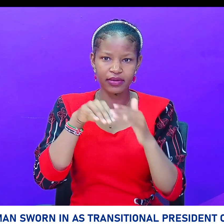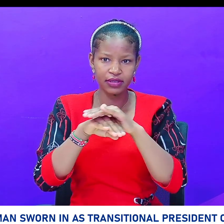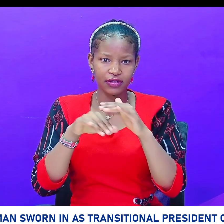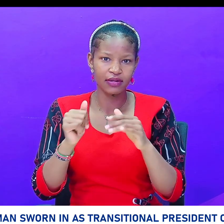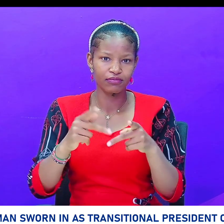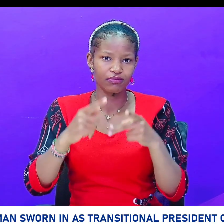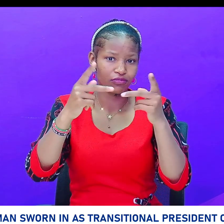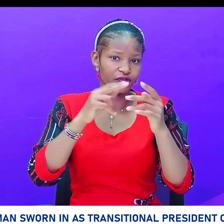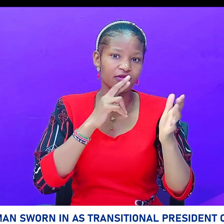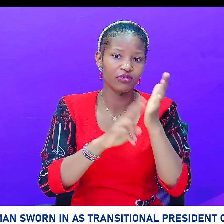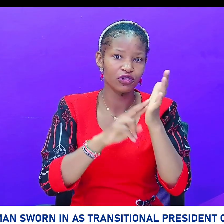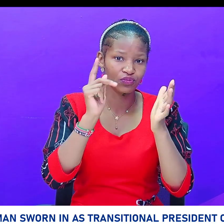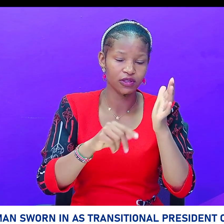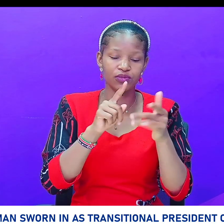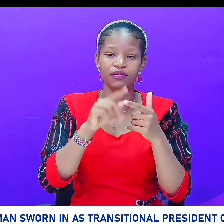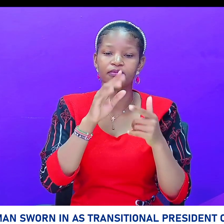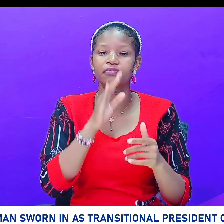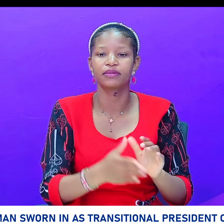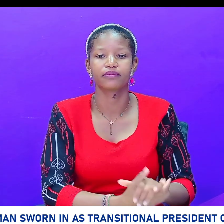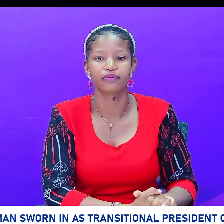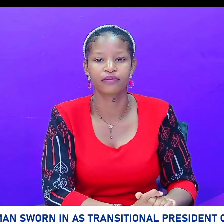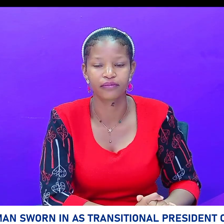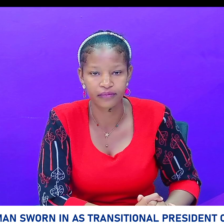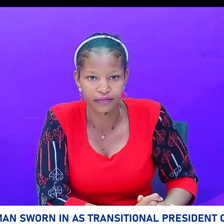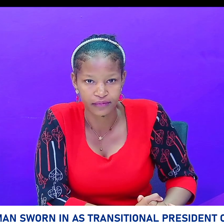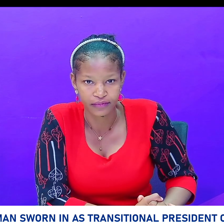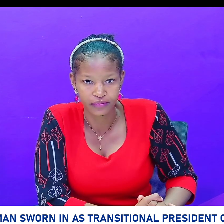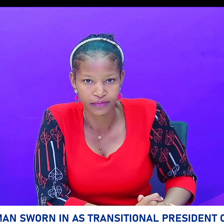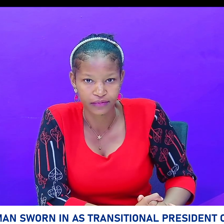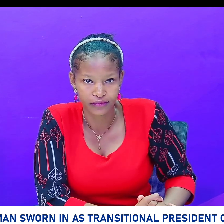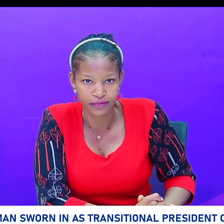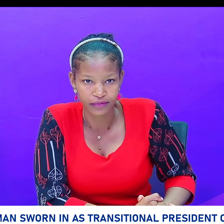that orchestrated the takeover to cover up his defeat.